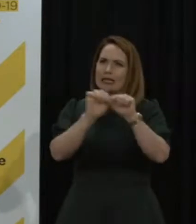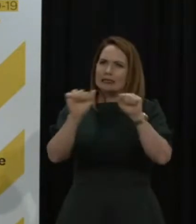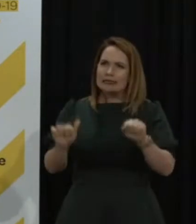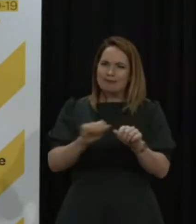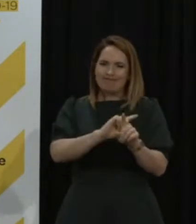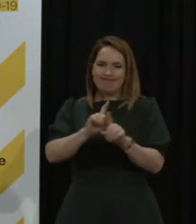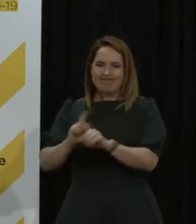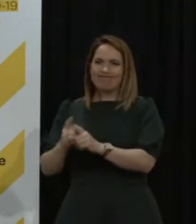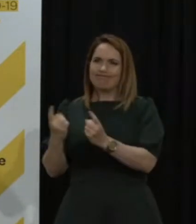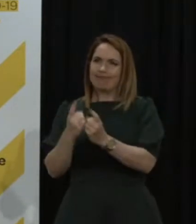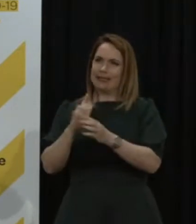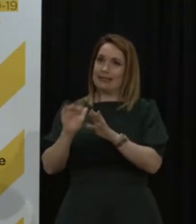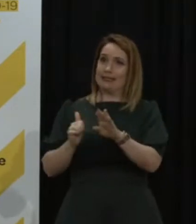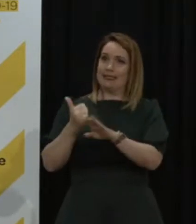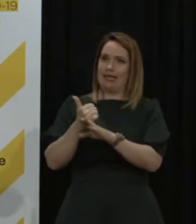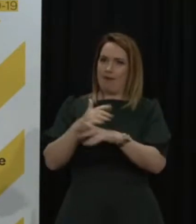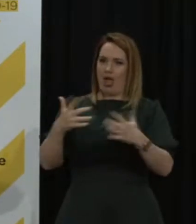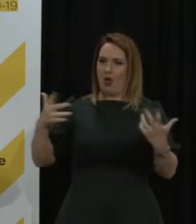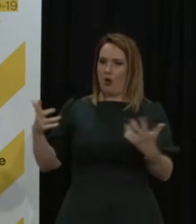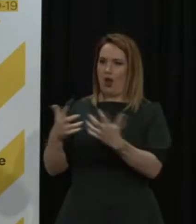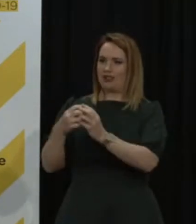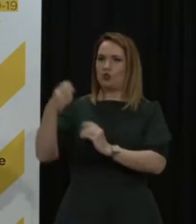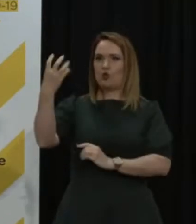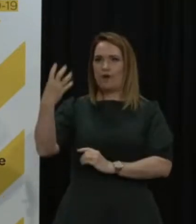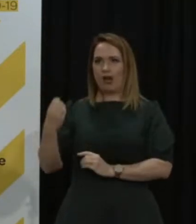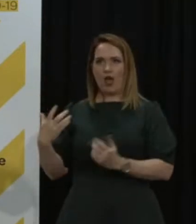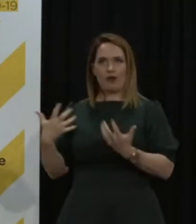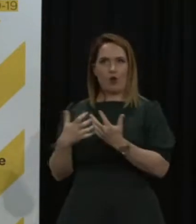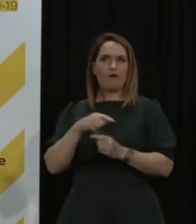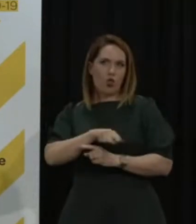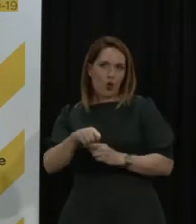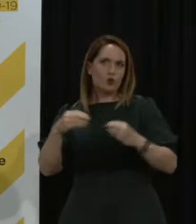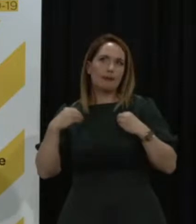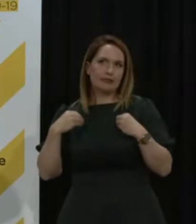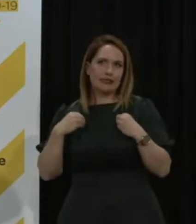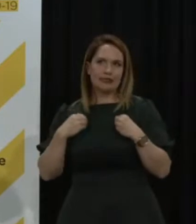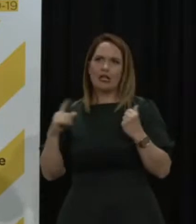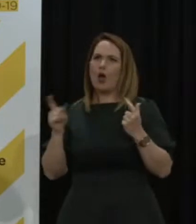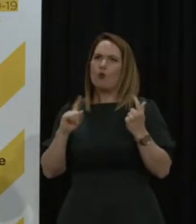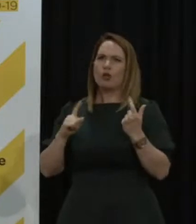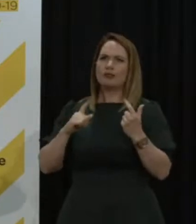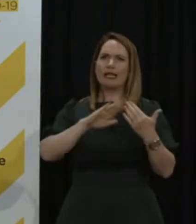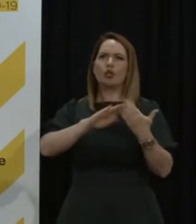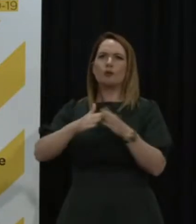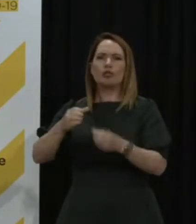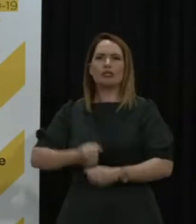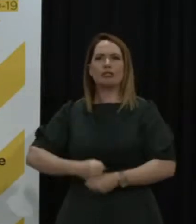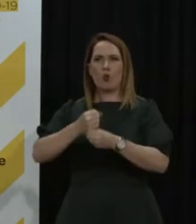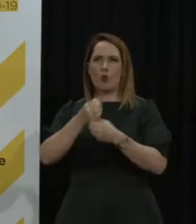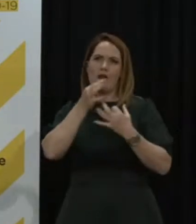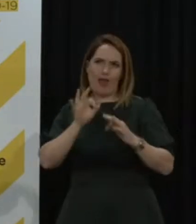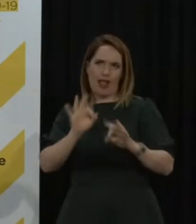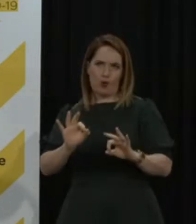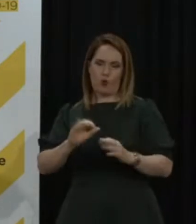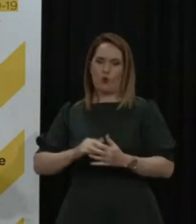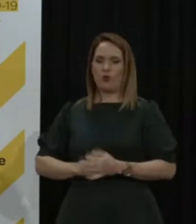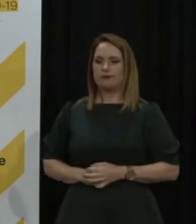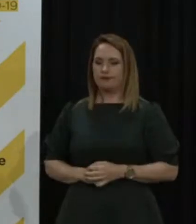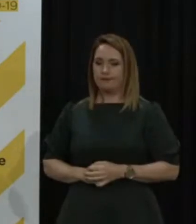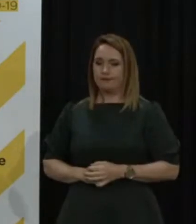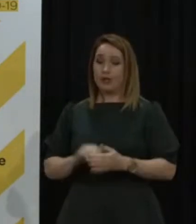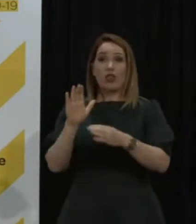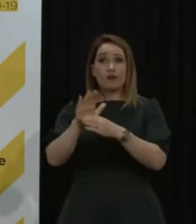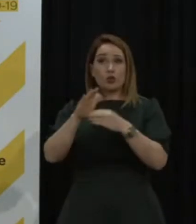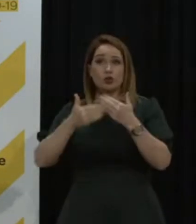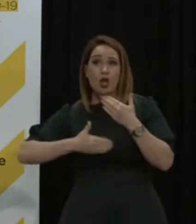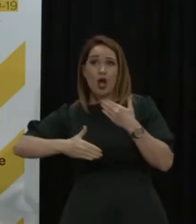been initial briefings around, and what social services are available if required. The vast majority of people who get COVID in the future